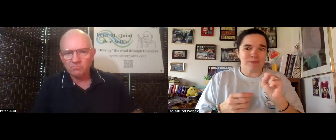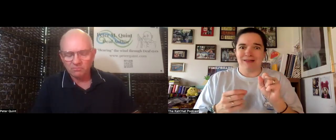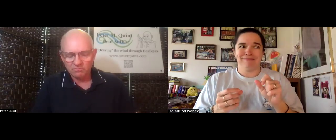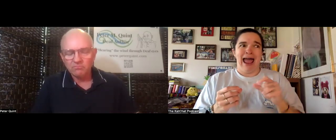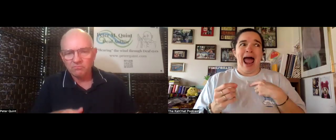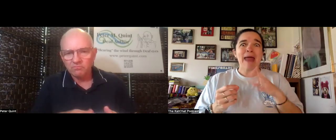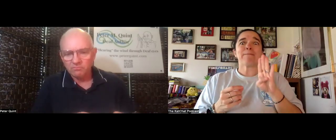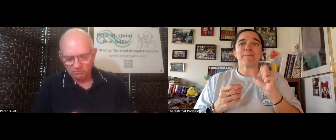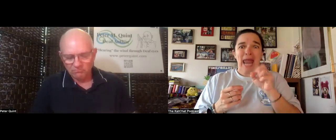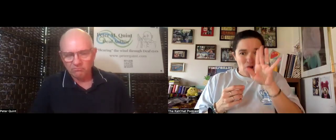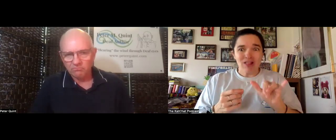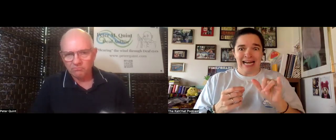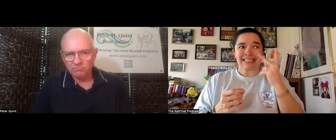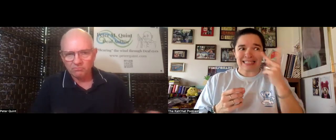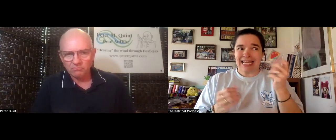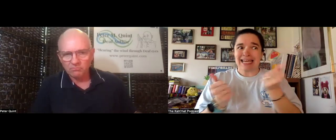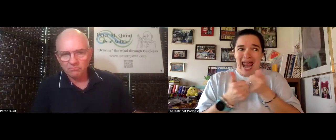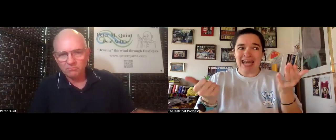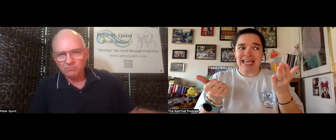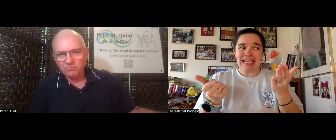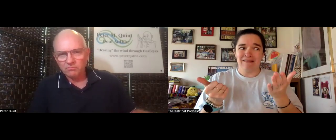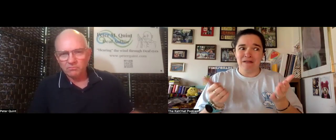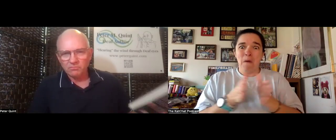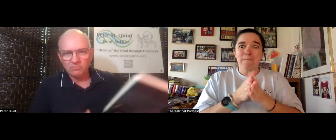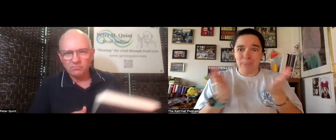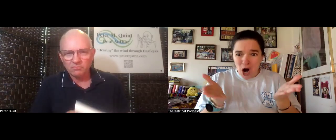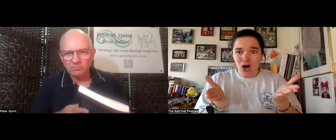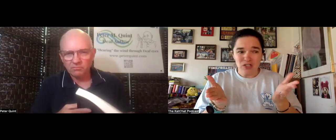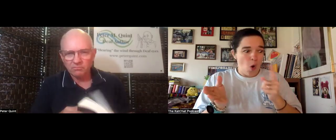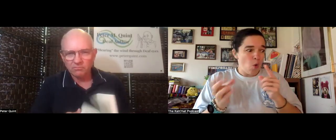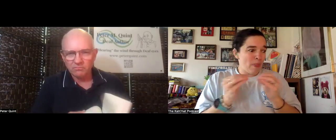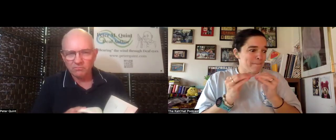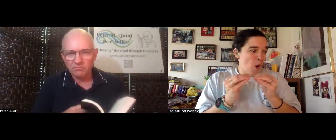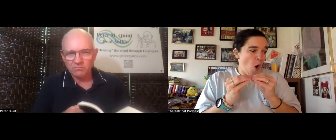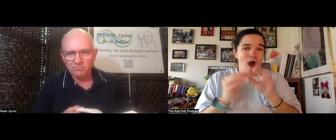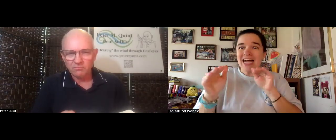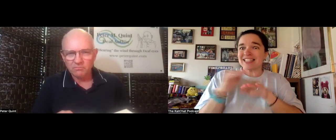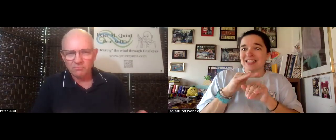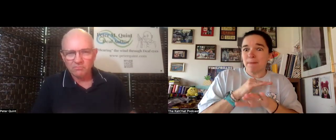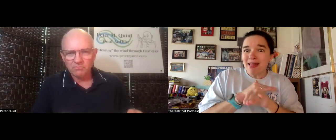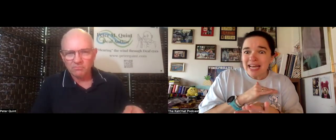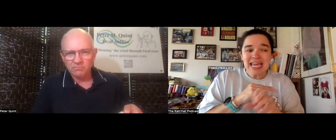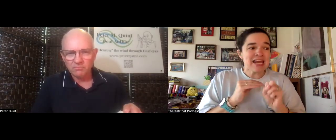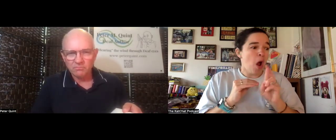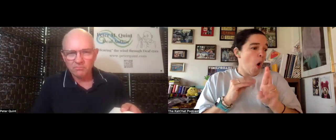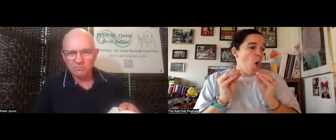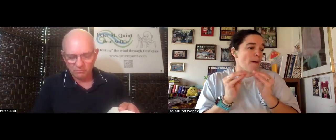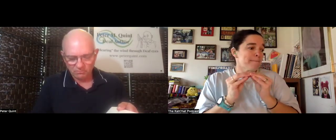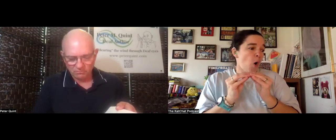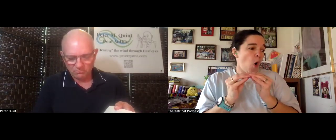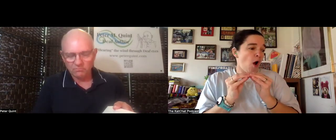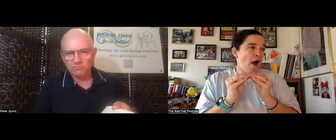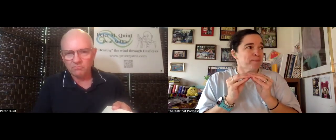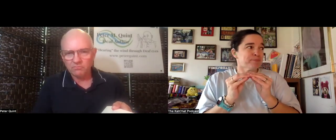QR token. I barely see any book with more accessibility